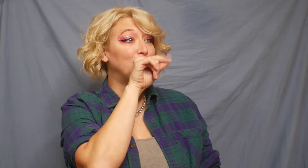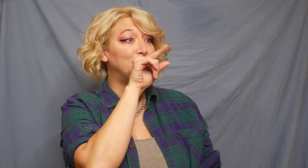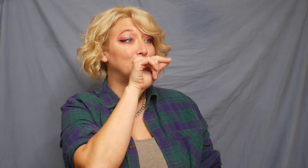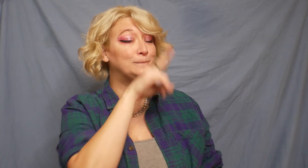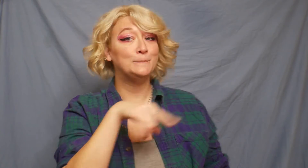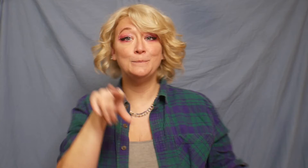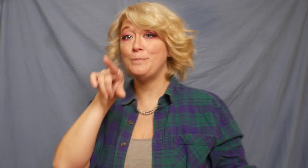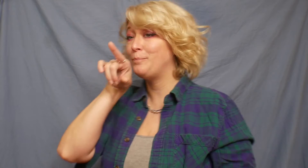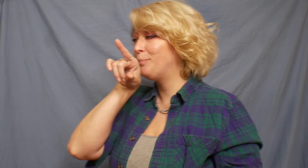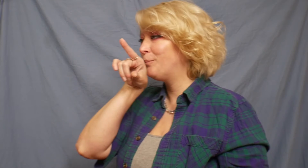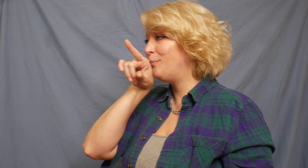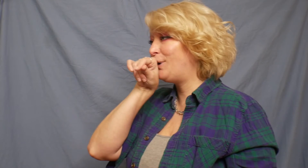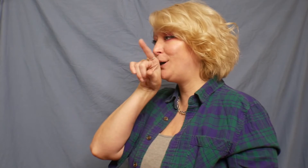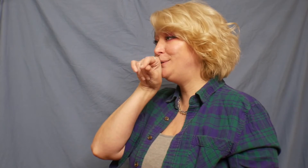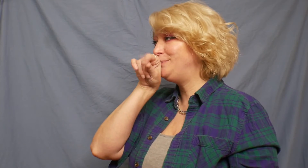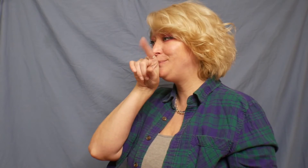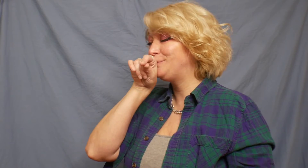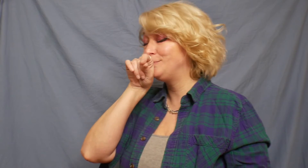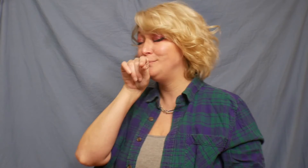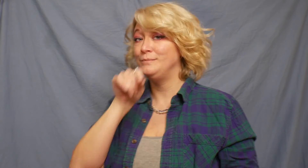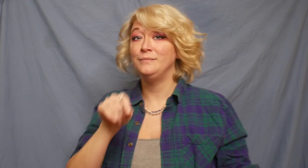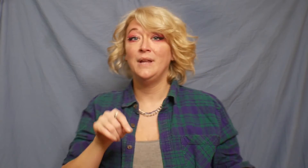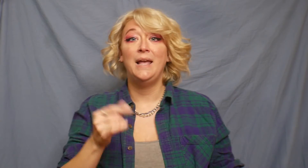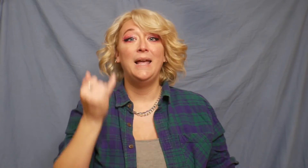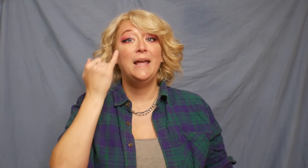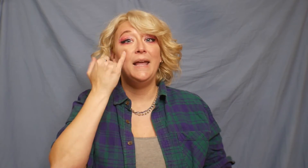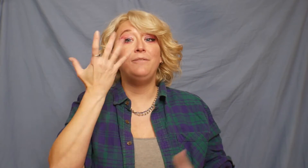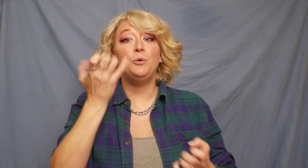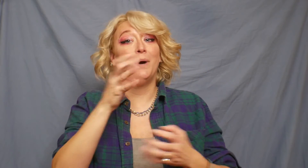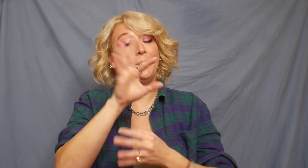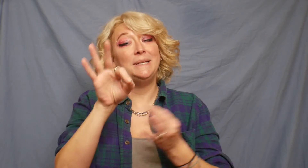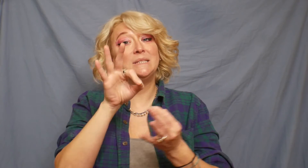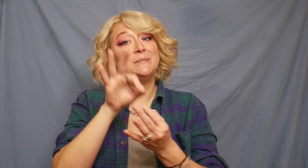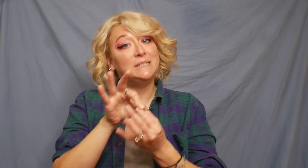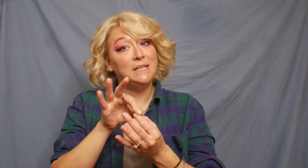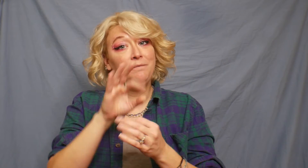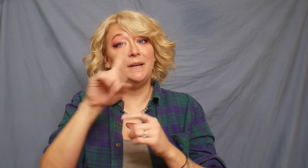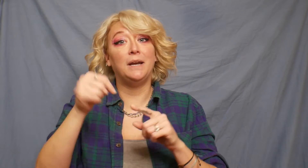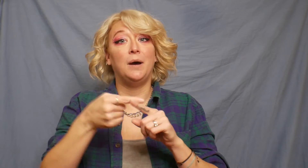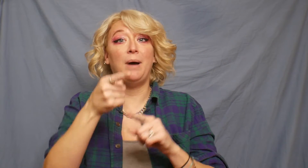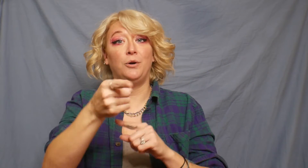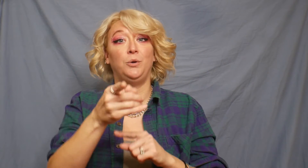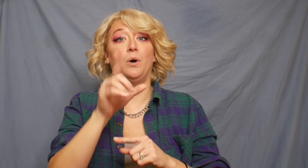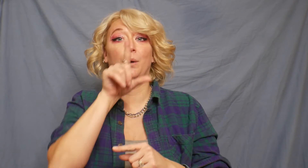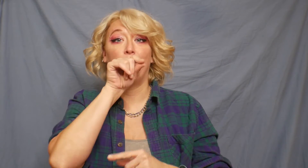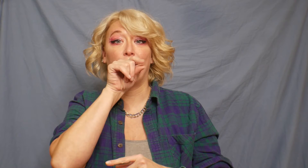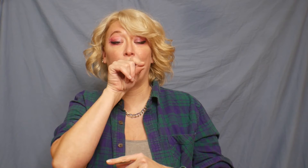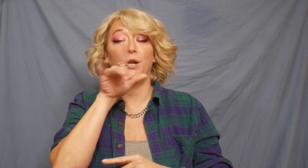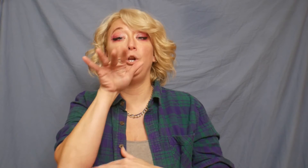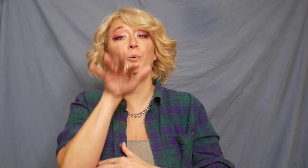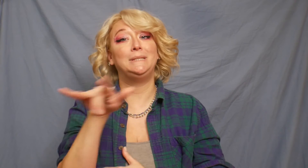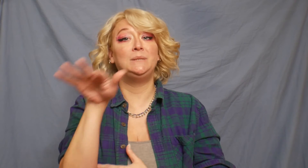Birds. Bird. If you want to be specific about your bird, you would spell